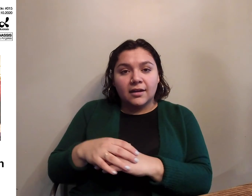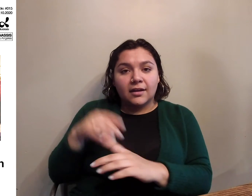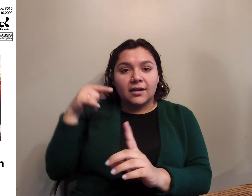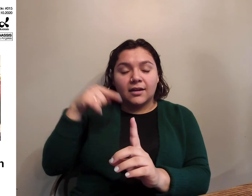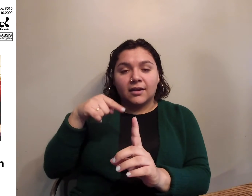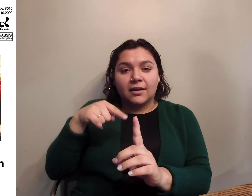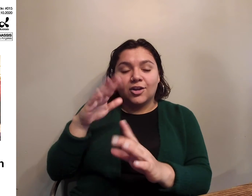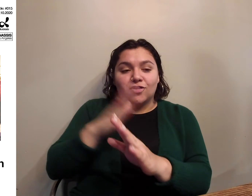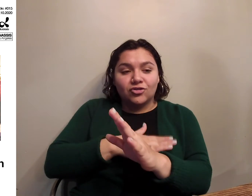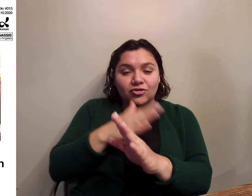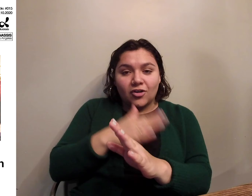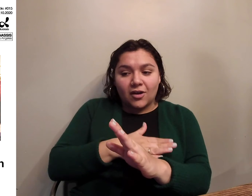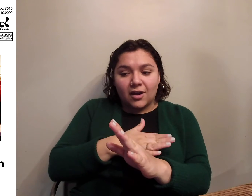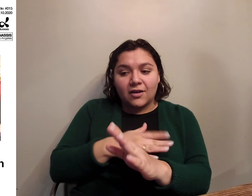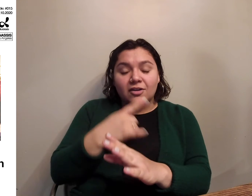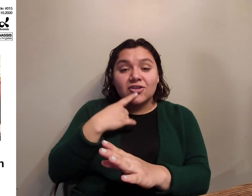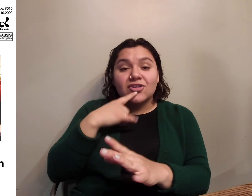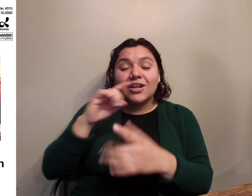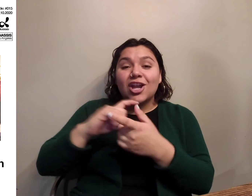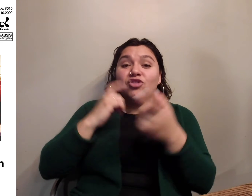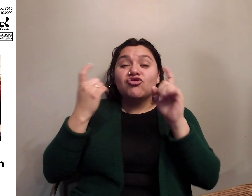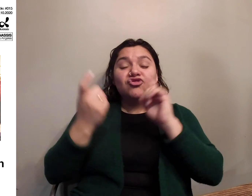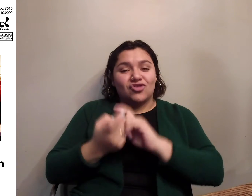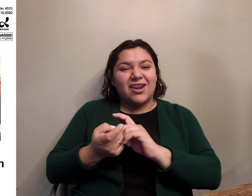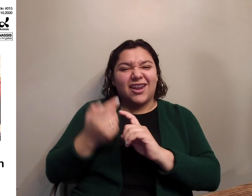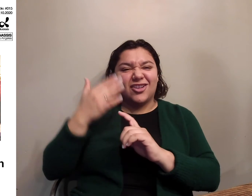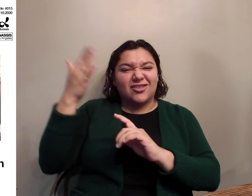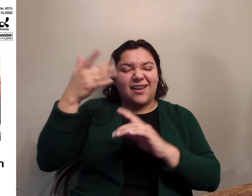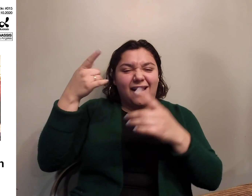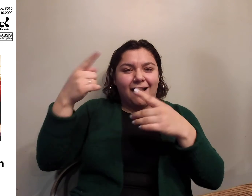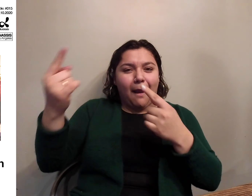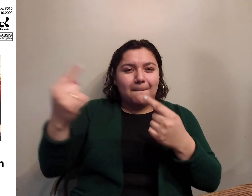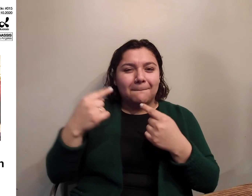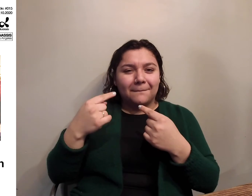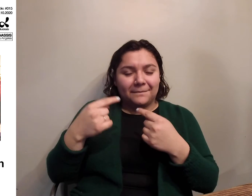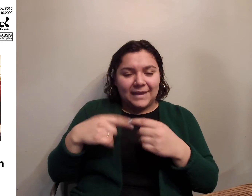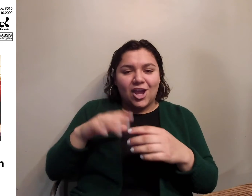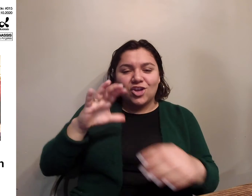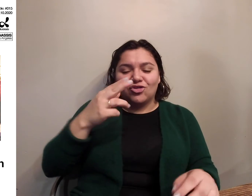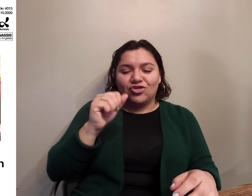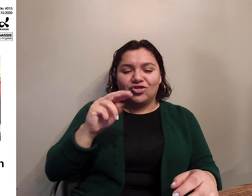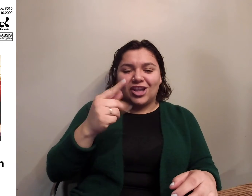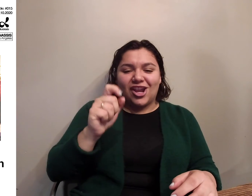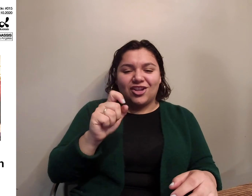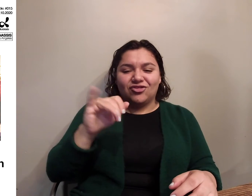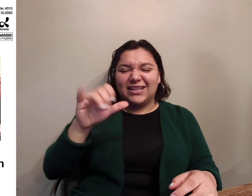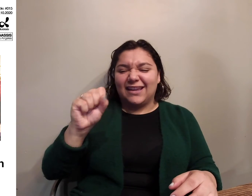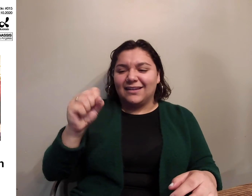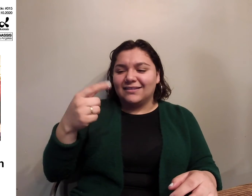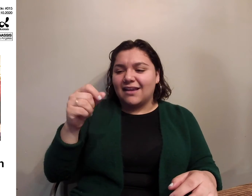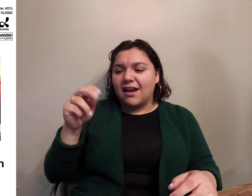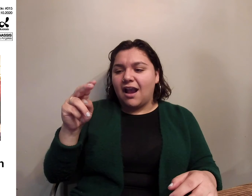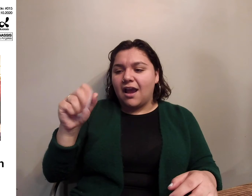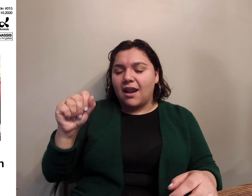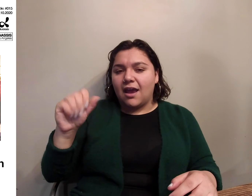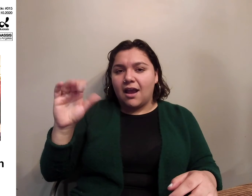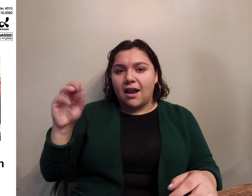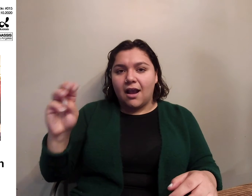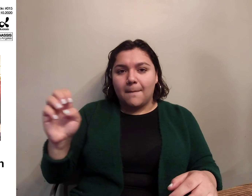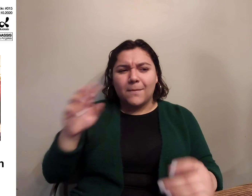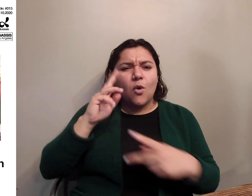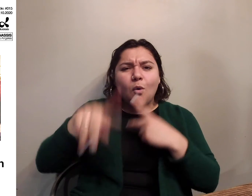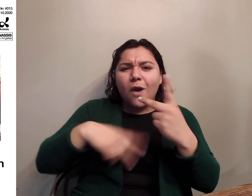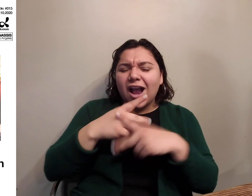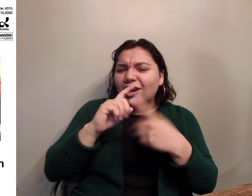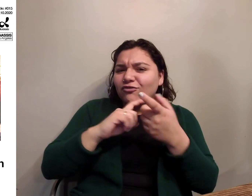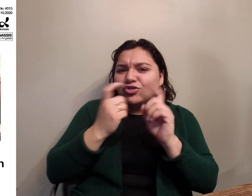the song where he says, change is gonna come. What kind of change, if we are so hopeful as to believe in